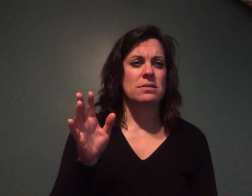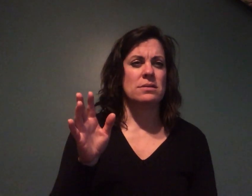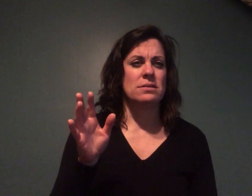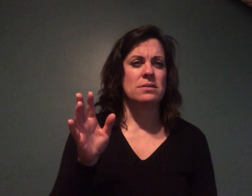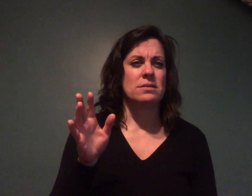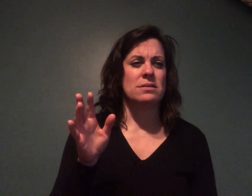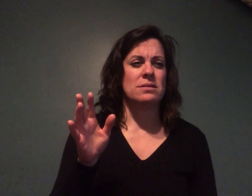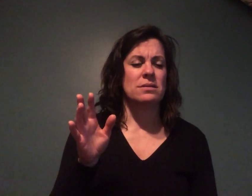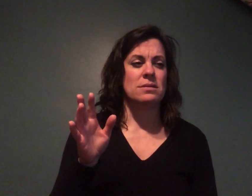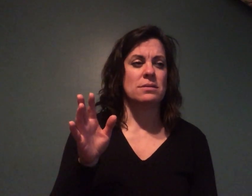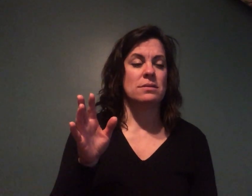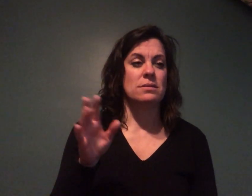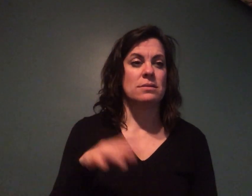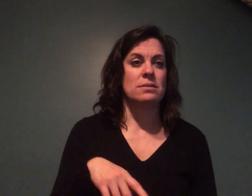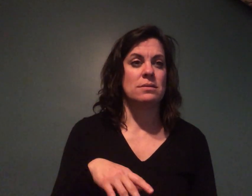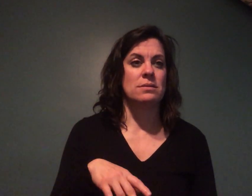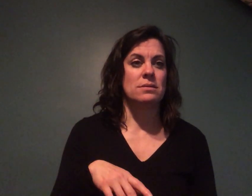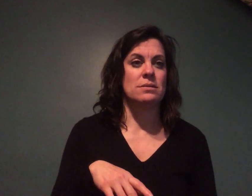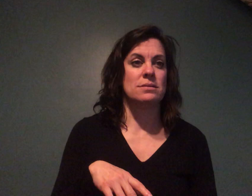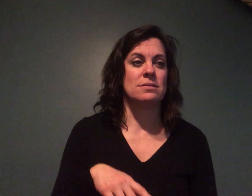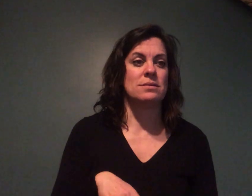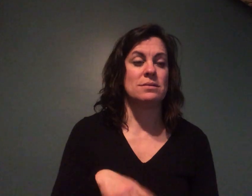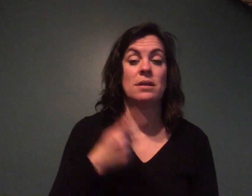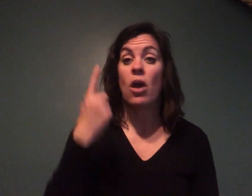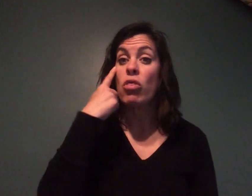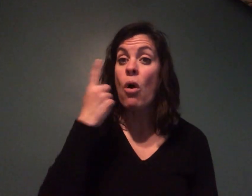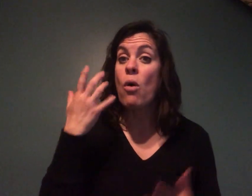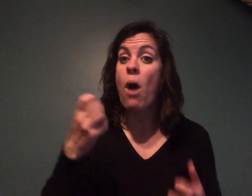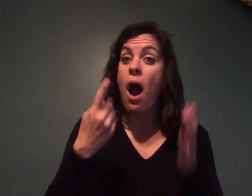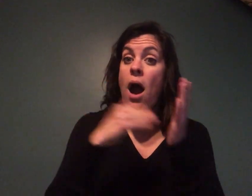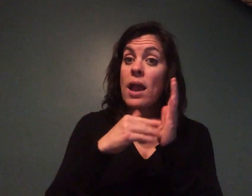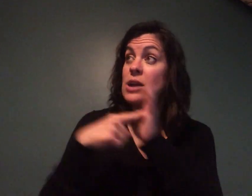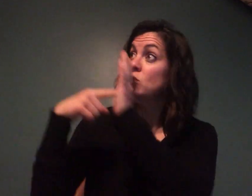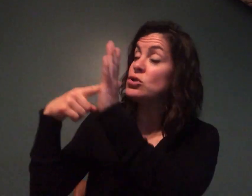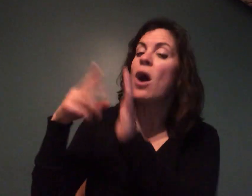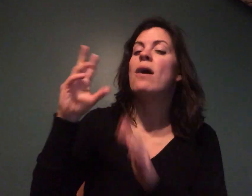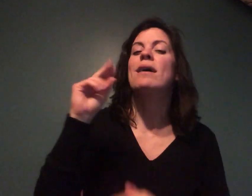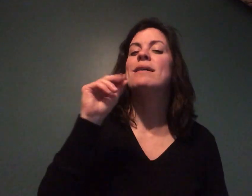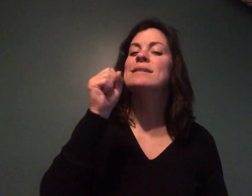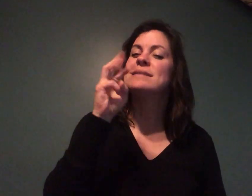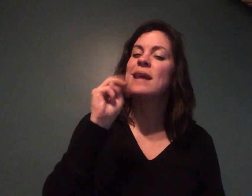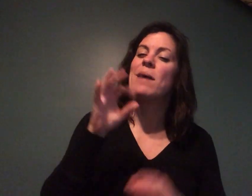Wow. No, what she said earlier is coming Let's in listen now. to our thing here.